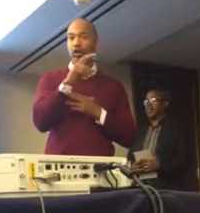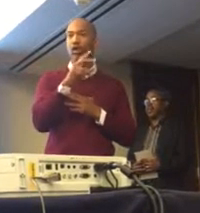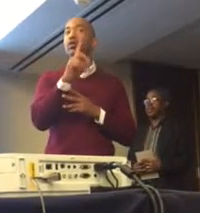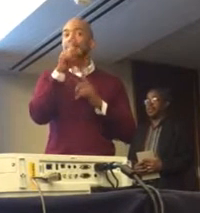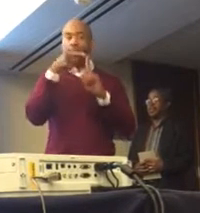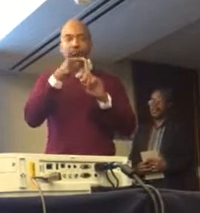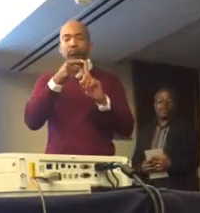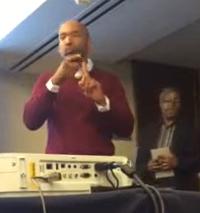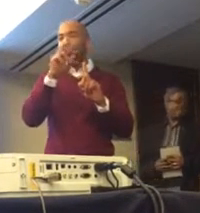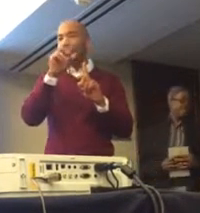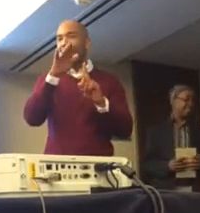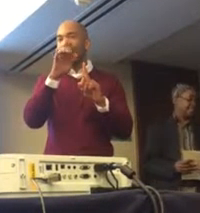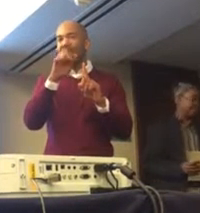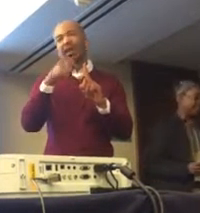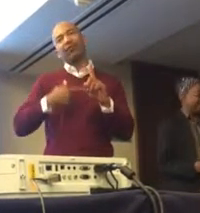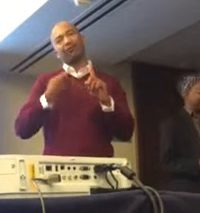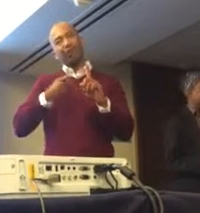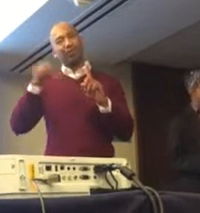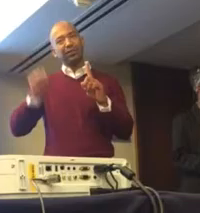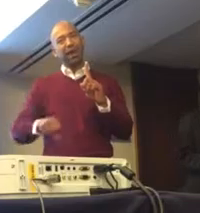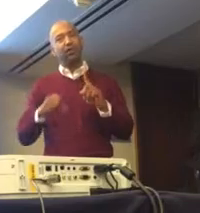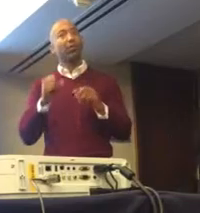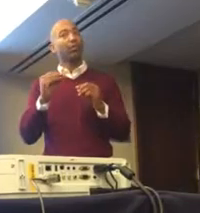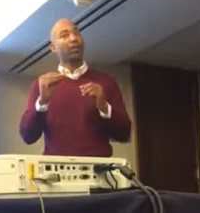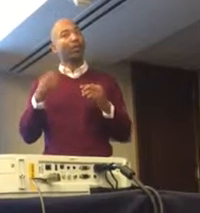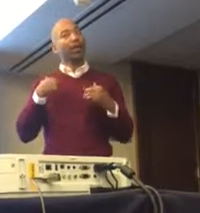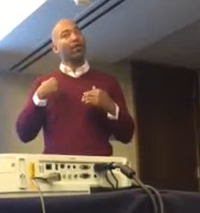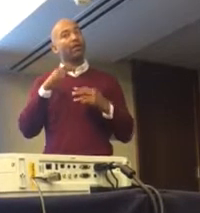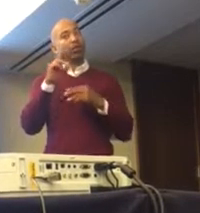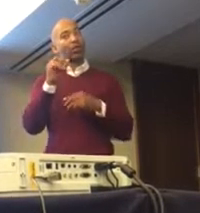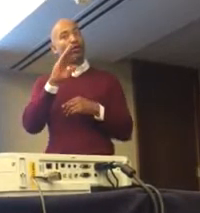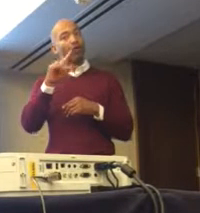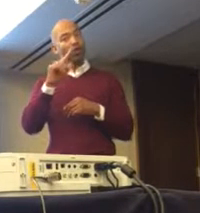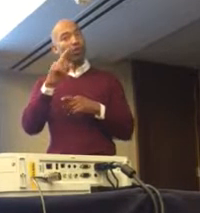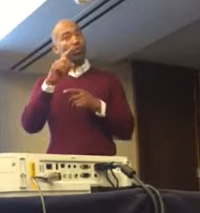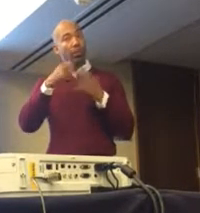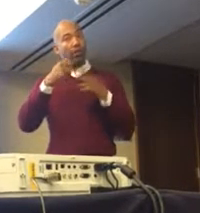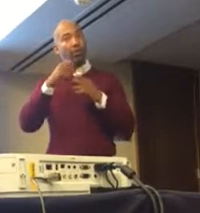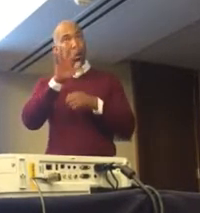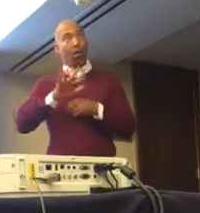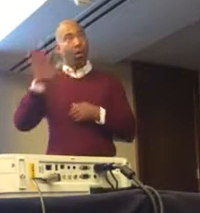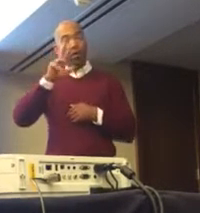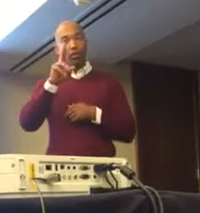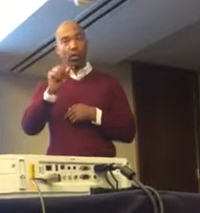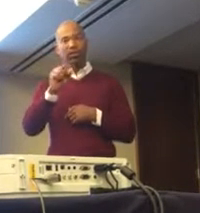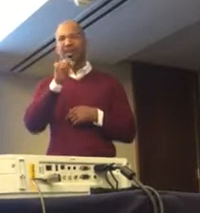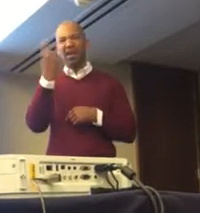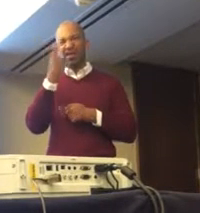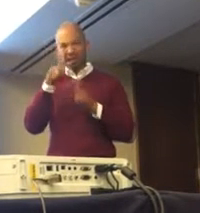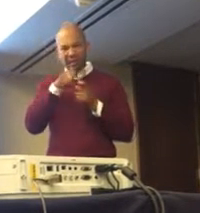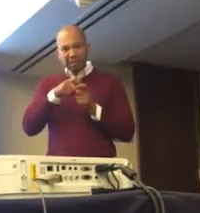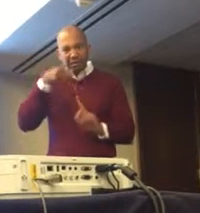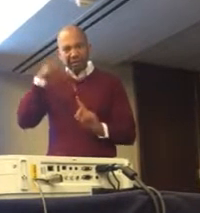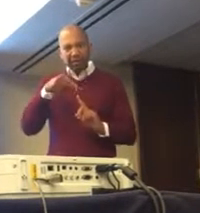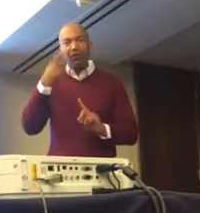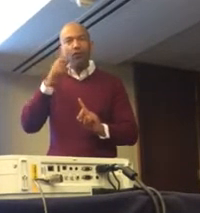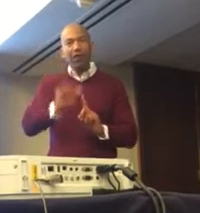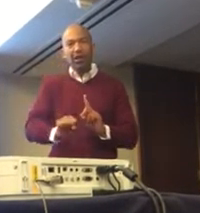America and we have a racial problem all across the country, so I know this isn't specific to the South. But be sure that you are owning